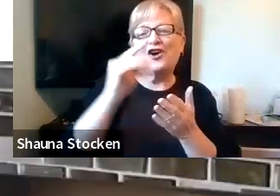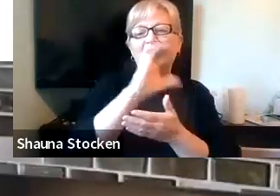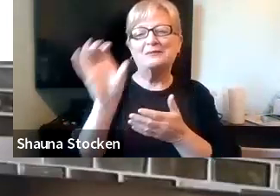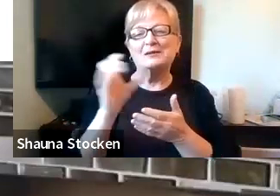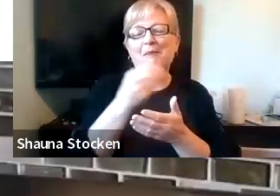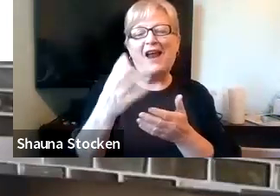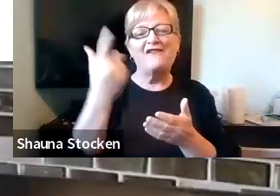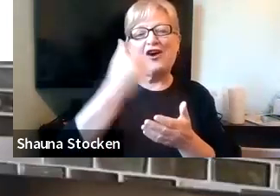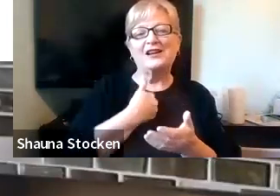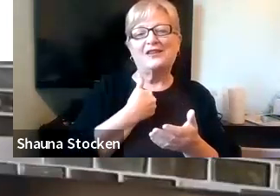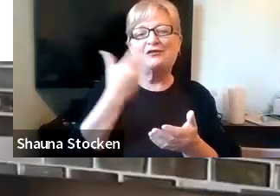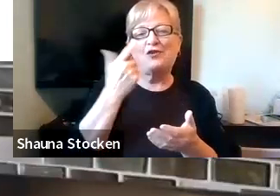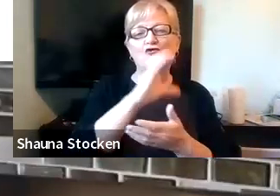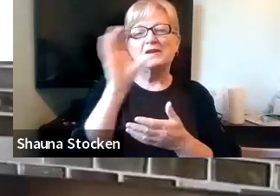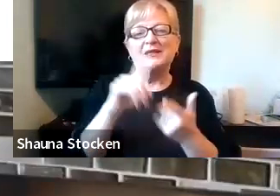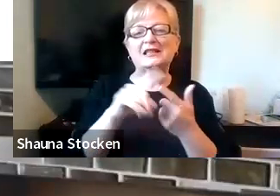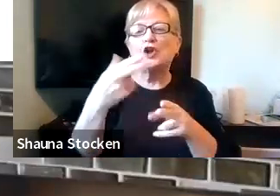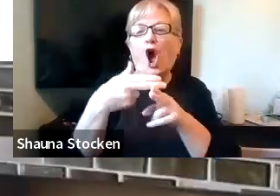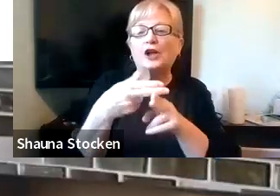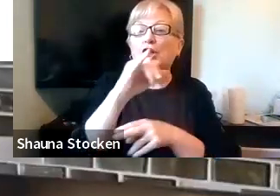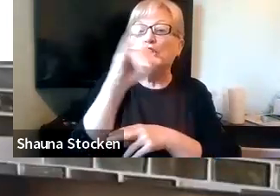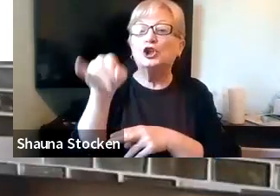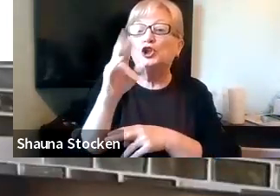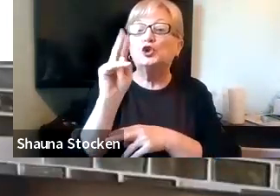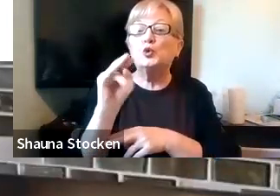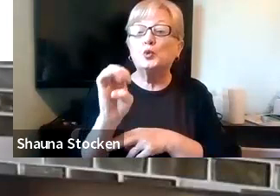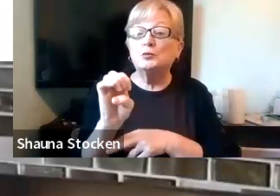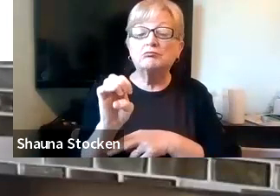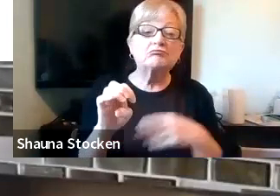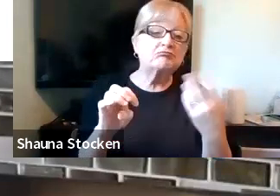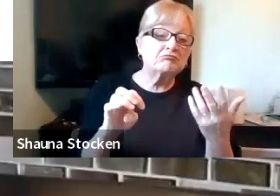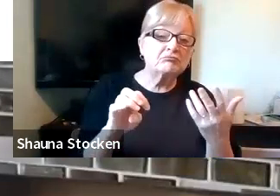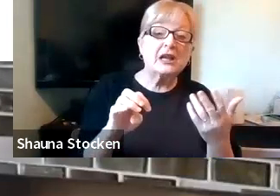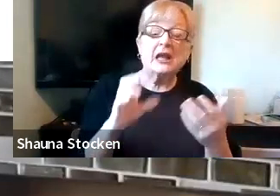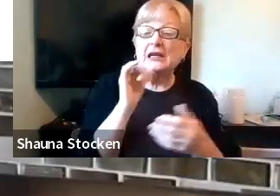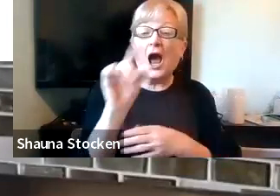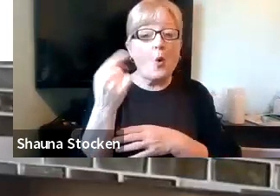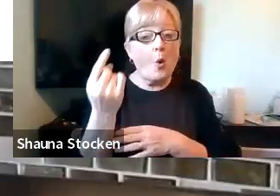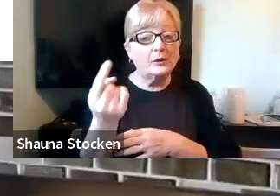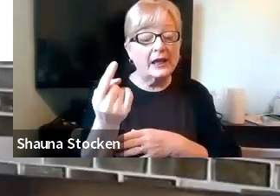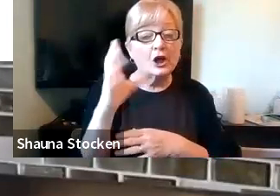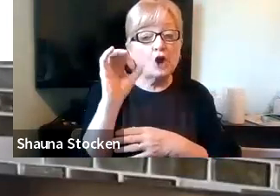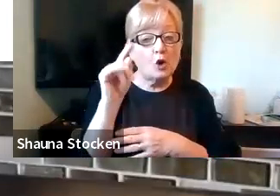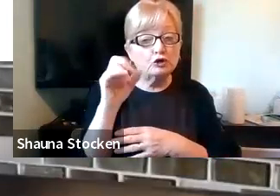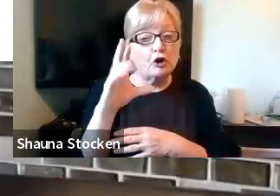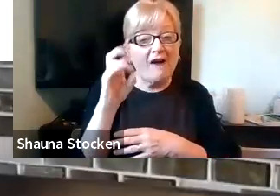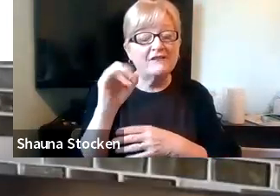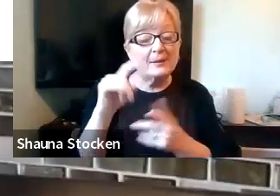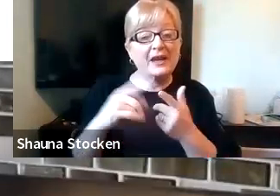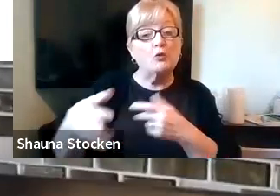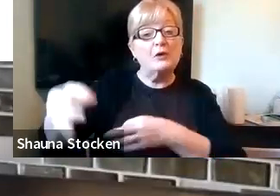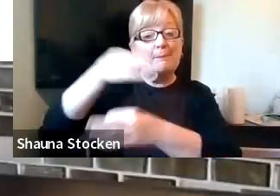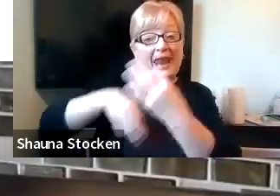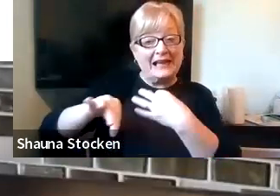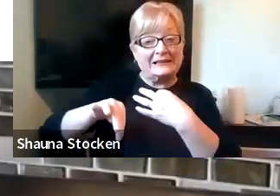for Christmas. This is the June. And the June is not just a toaster oven, it replaced our toaster oven, but it is so